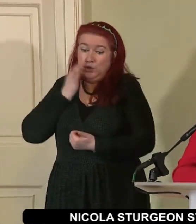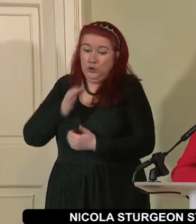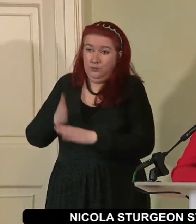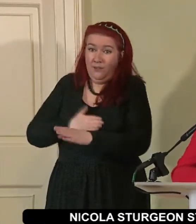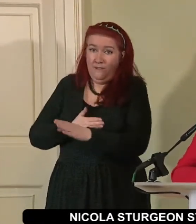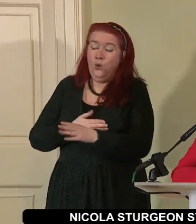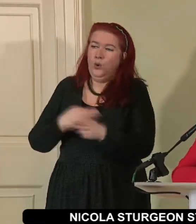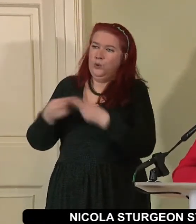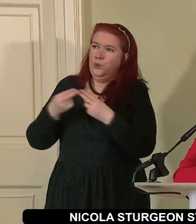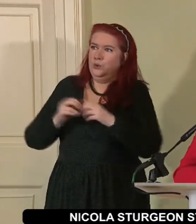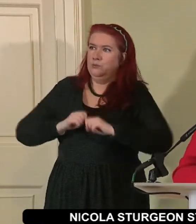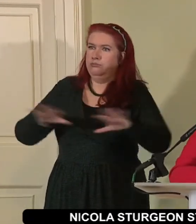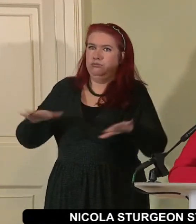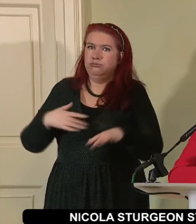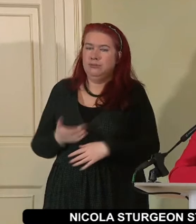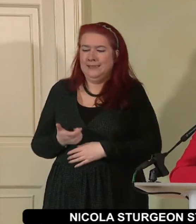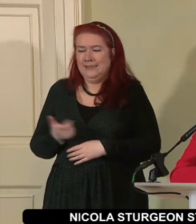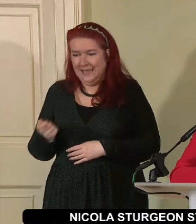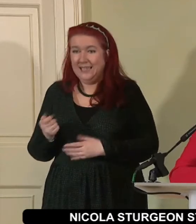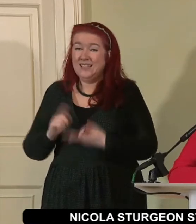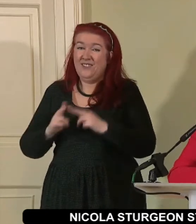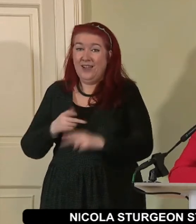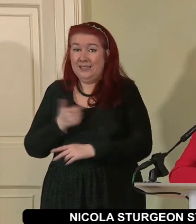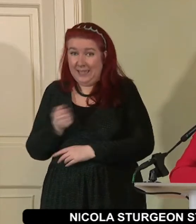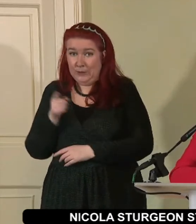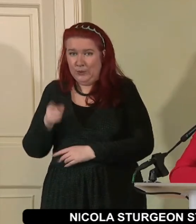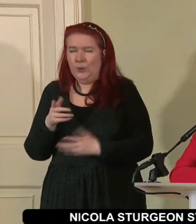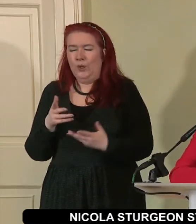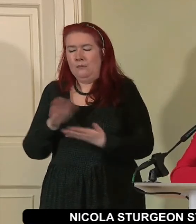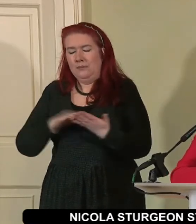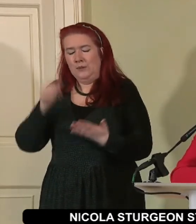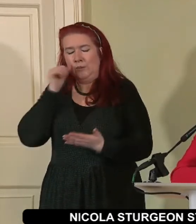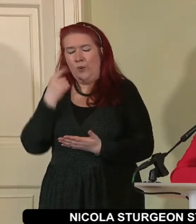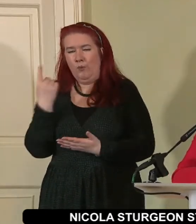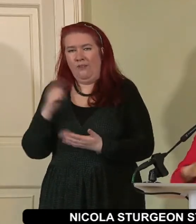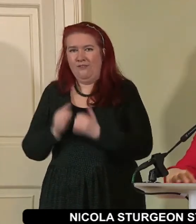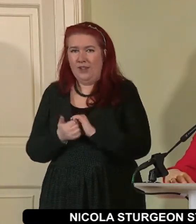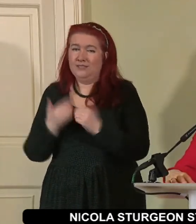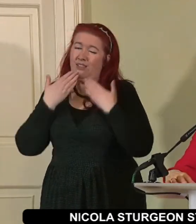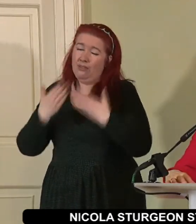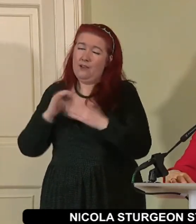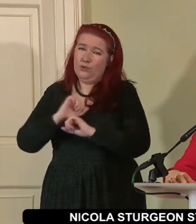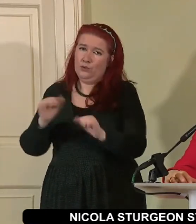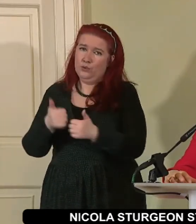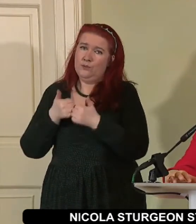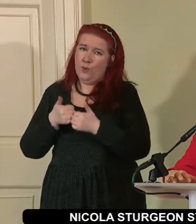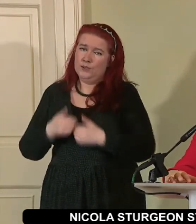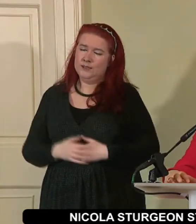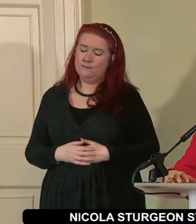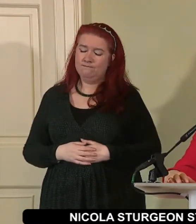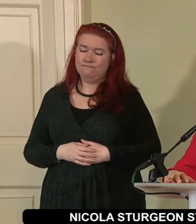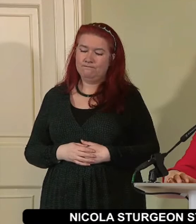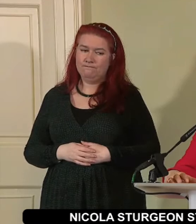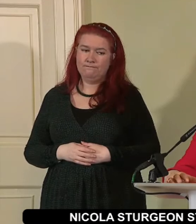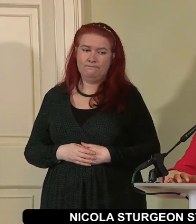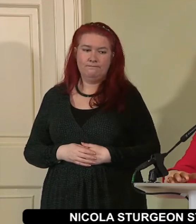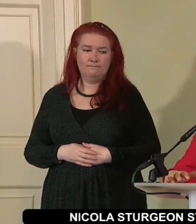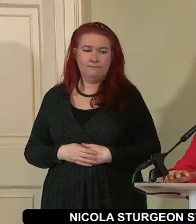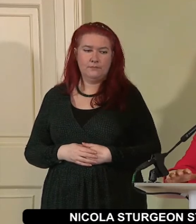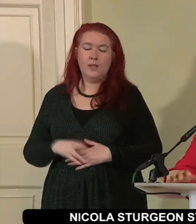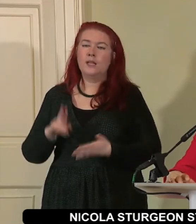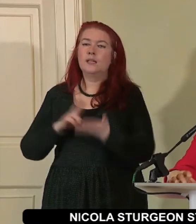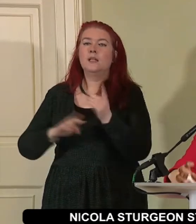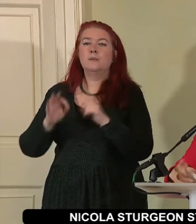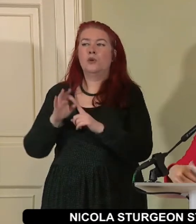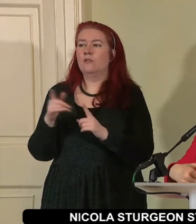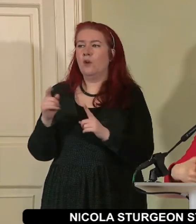the news broke, know you're one of those friends, and thank you for all your support. And Neil Pooran